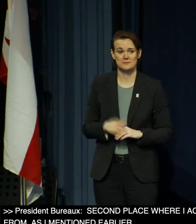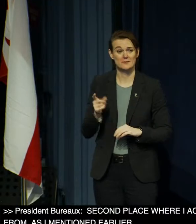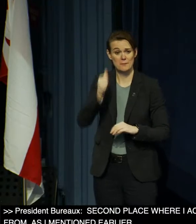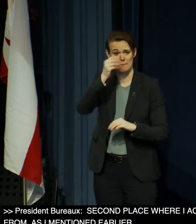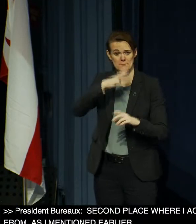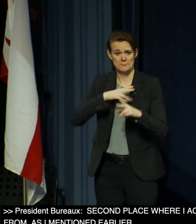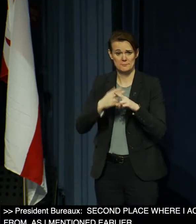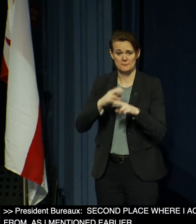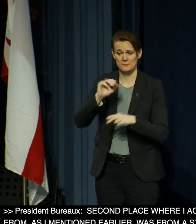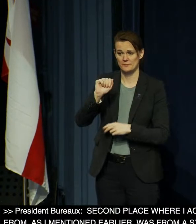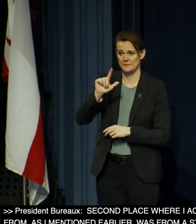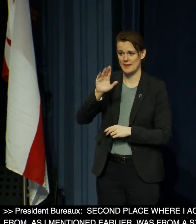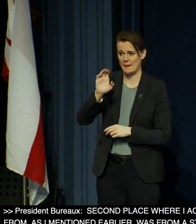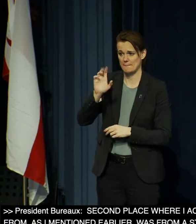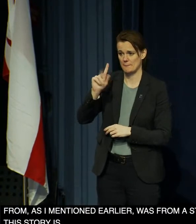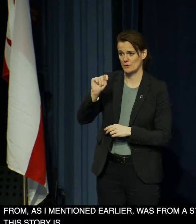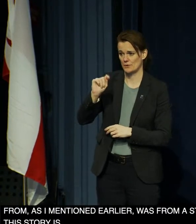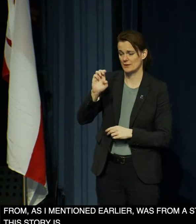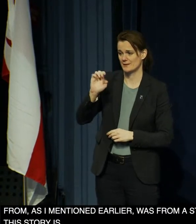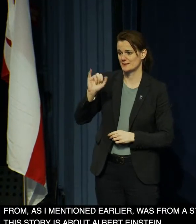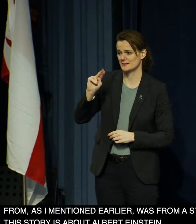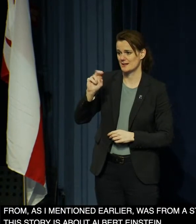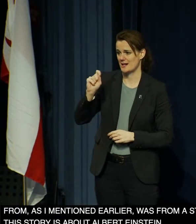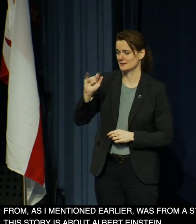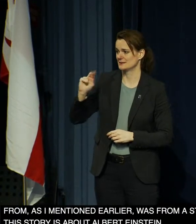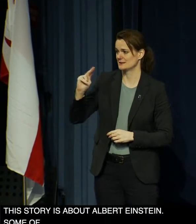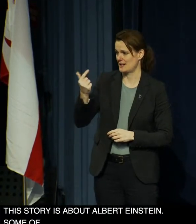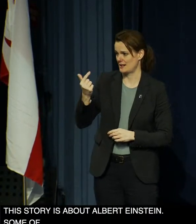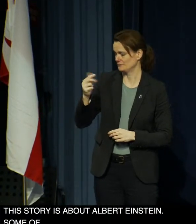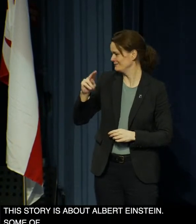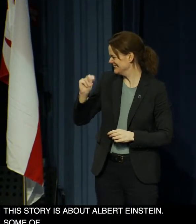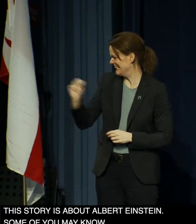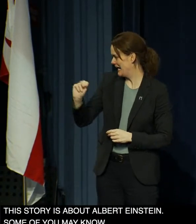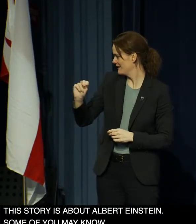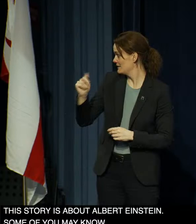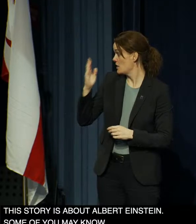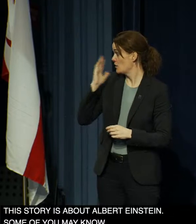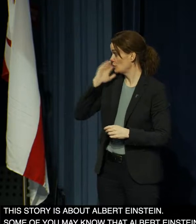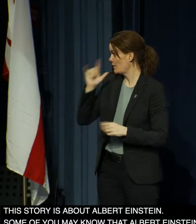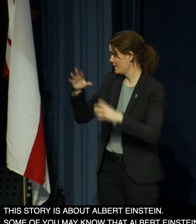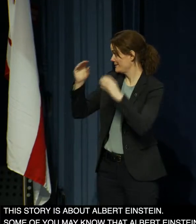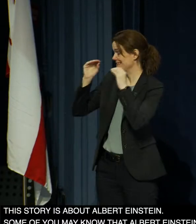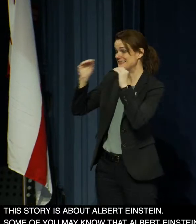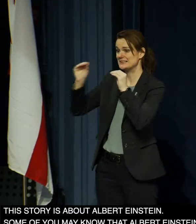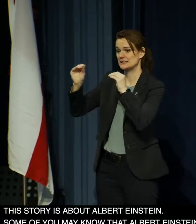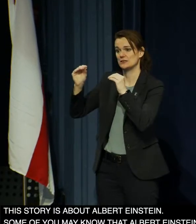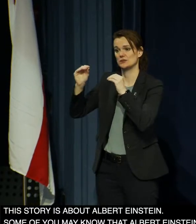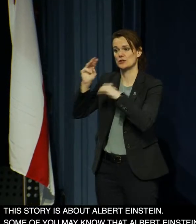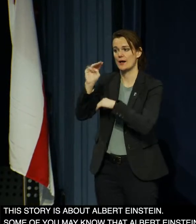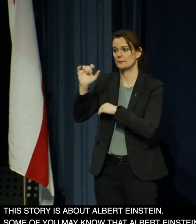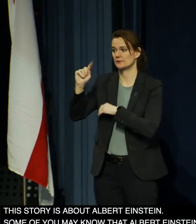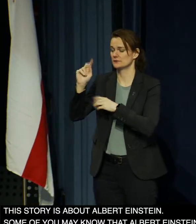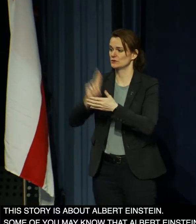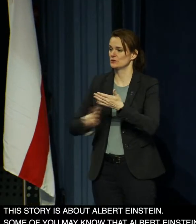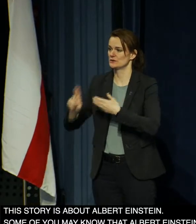Albert Einstein. Now, some of you may know that Albert Einstein taught at MIT University between the years of